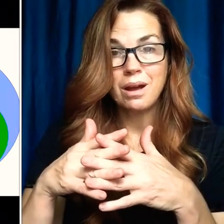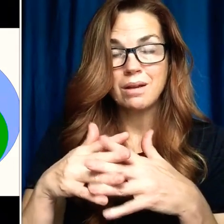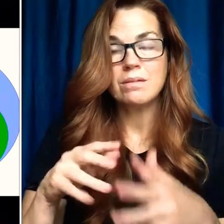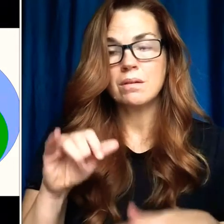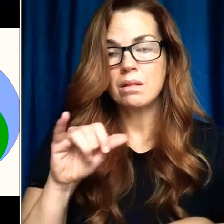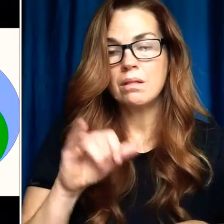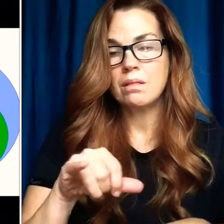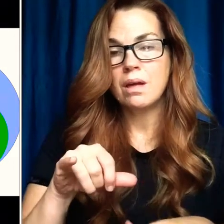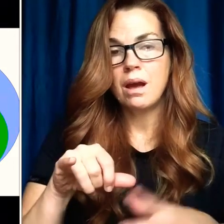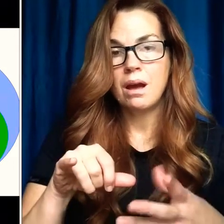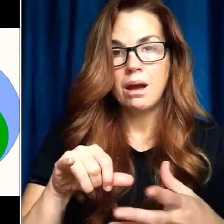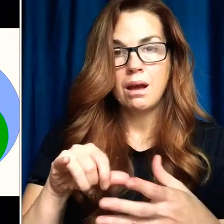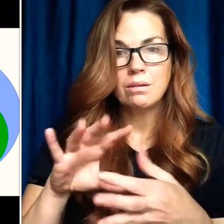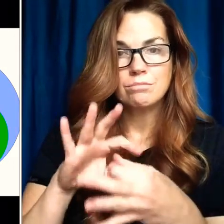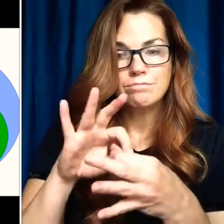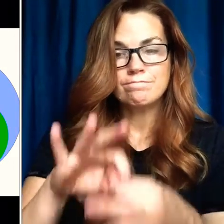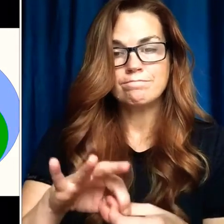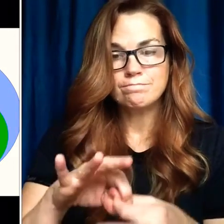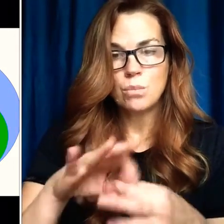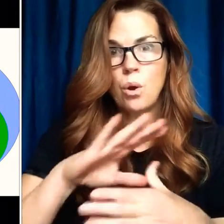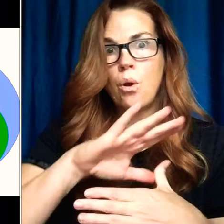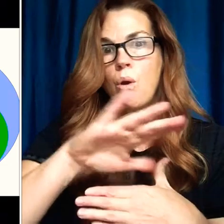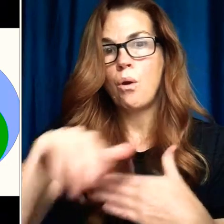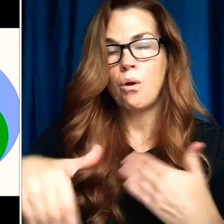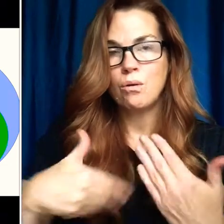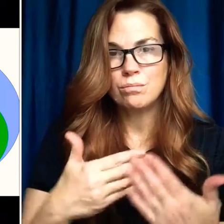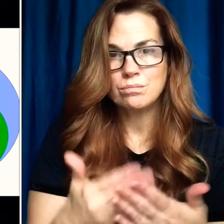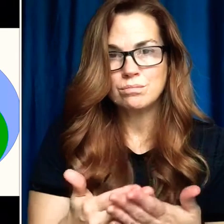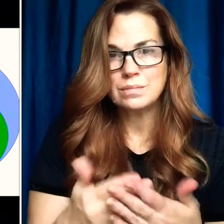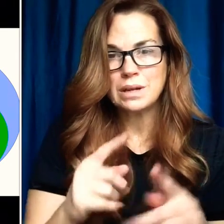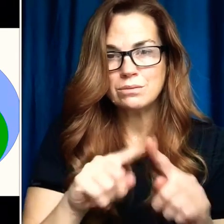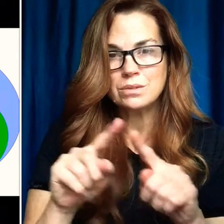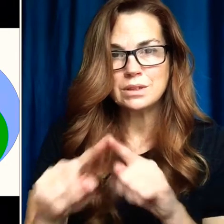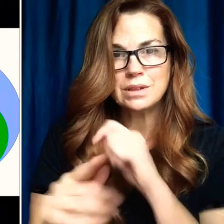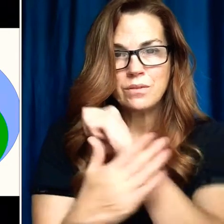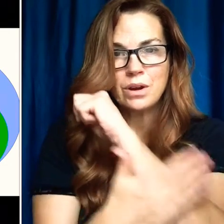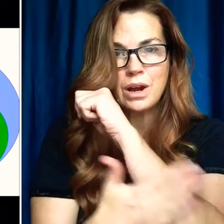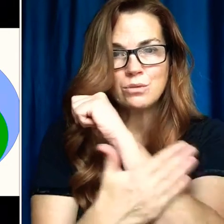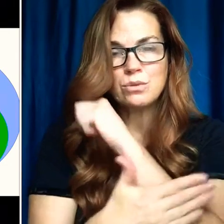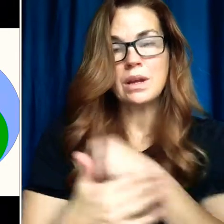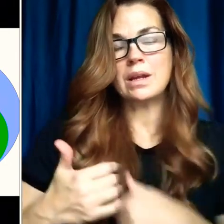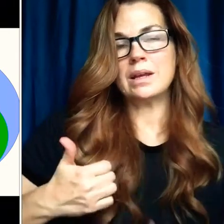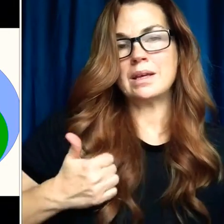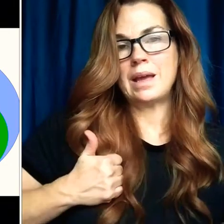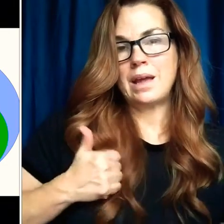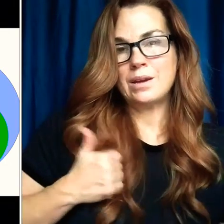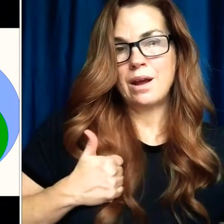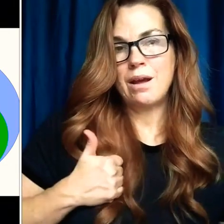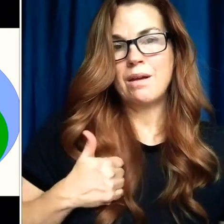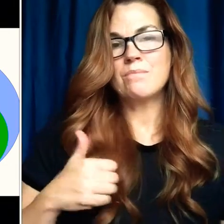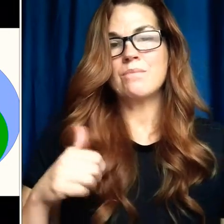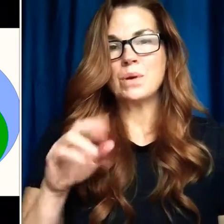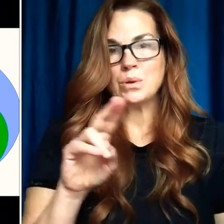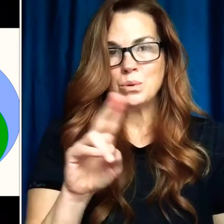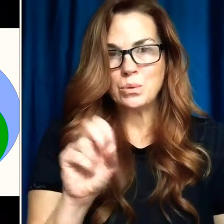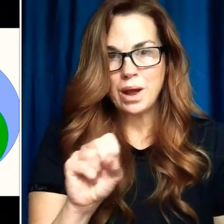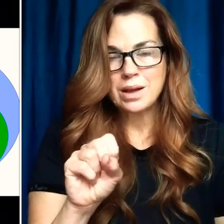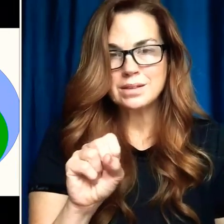These are all part of North America, which includes the United States, which includes the state of Texas, which includes the cities